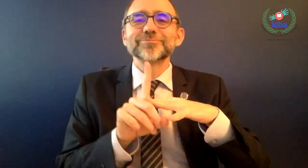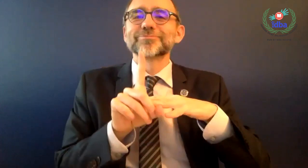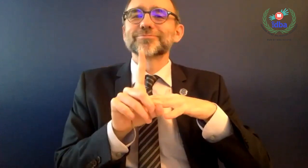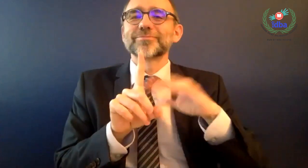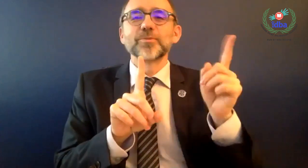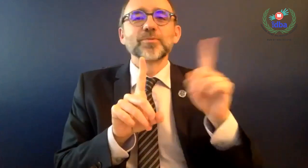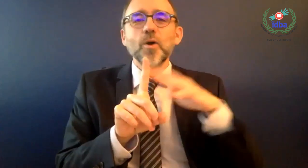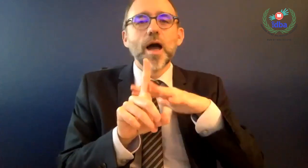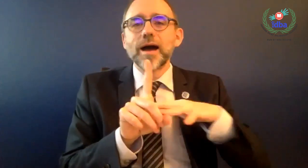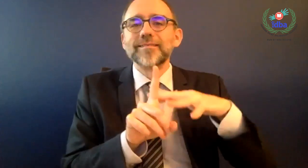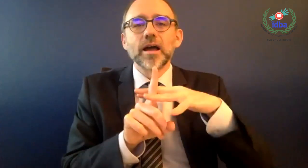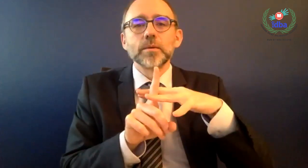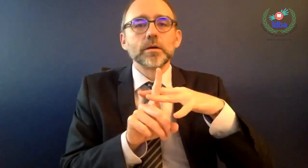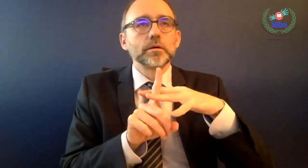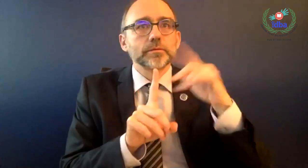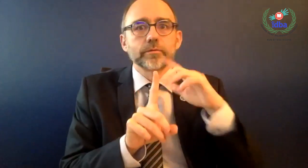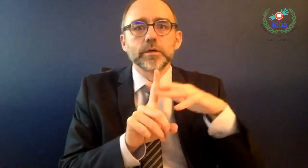comfortable for the deaf person to go anywhere.